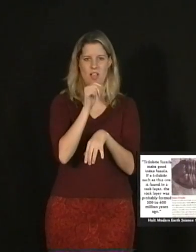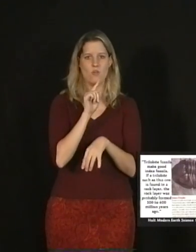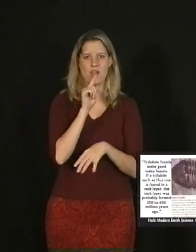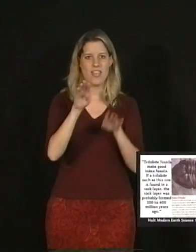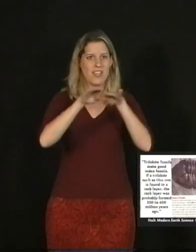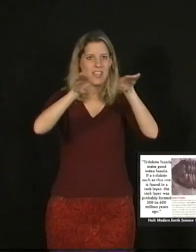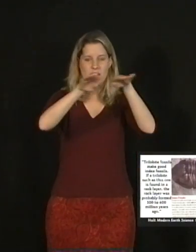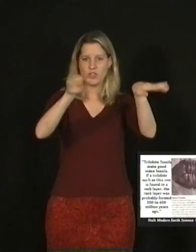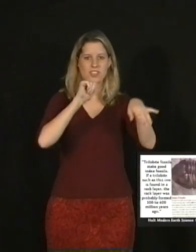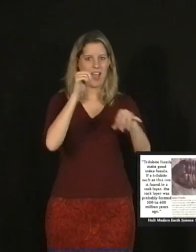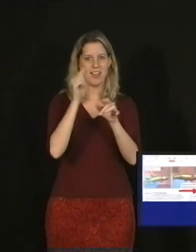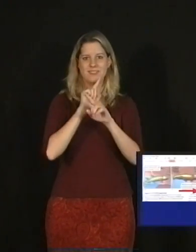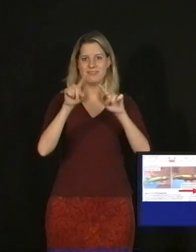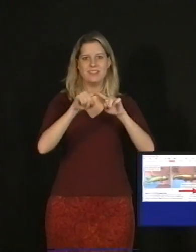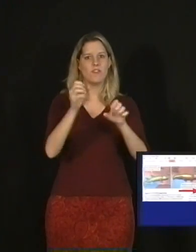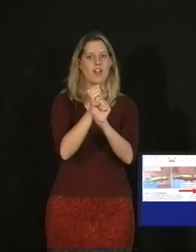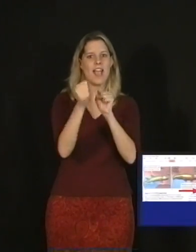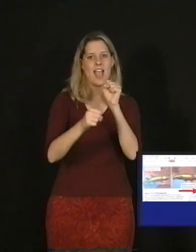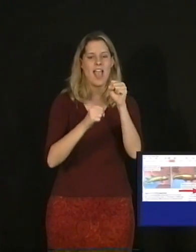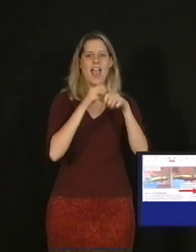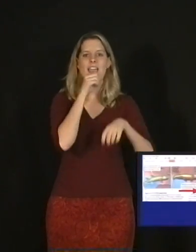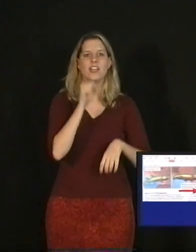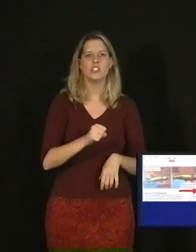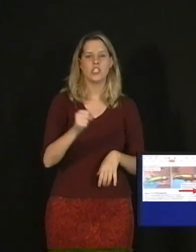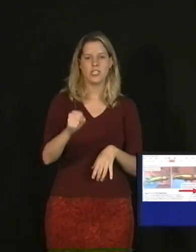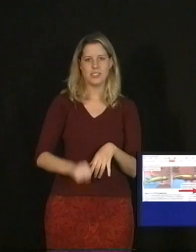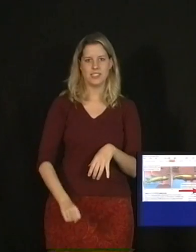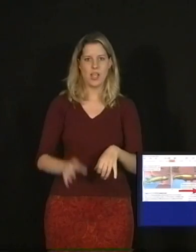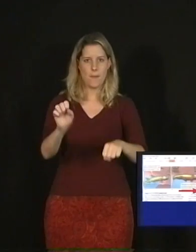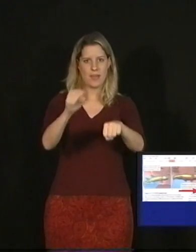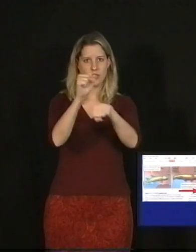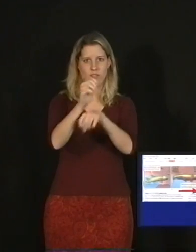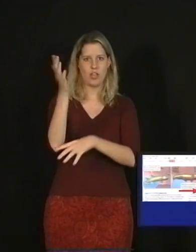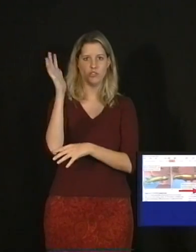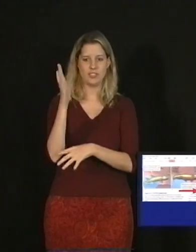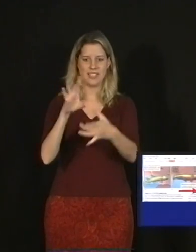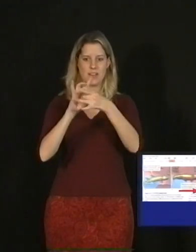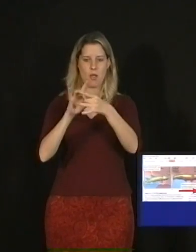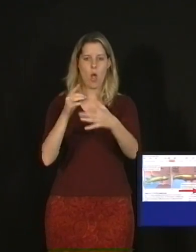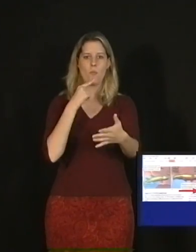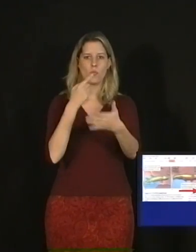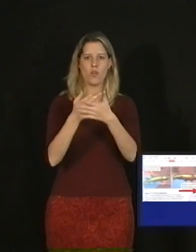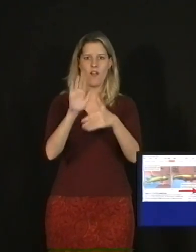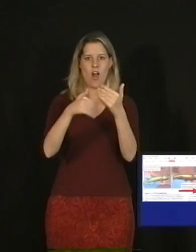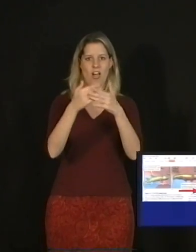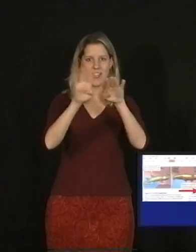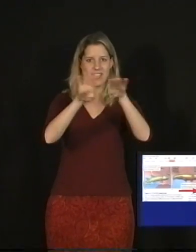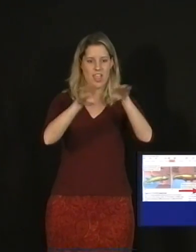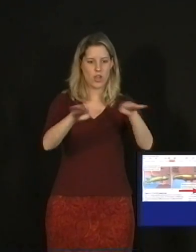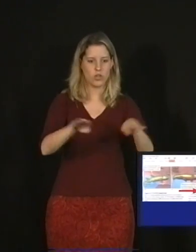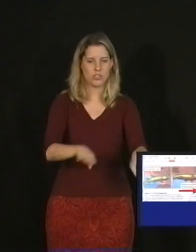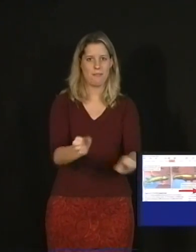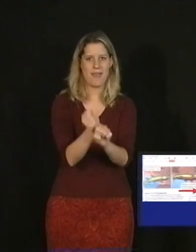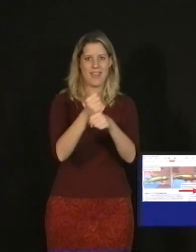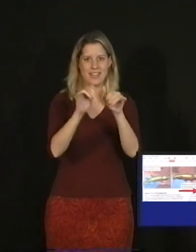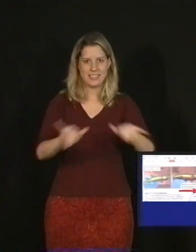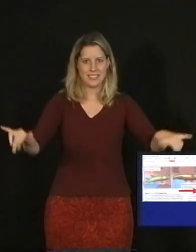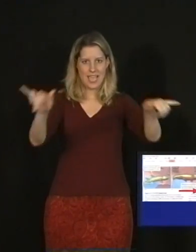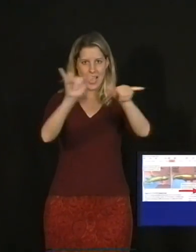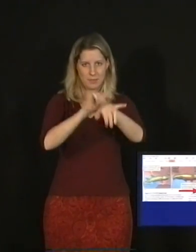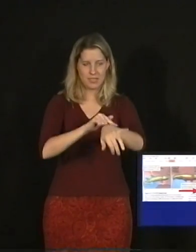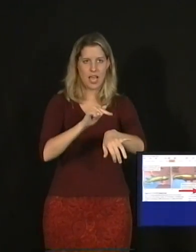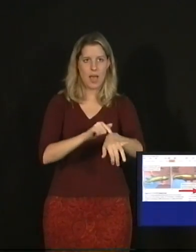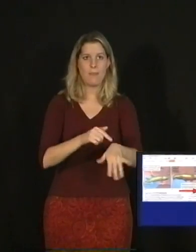fossil. The layers are not different ages. Petrified trees connecting them all prove the layers all formed at the same time. We cover that on video number